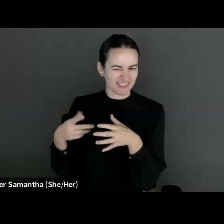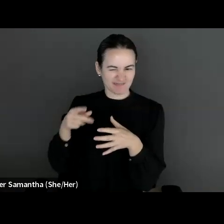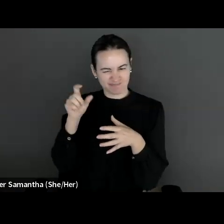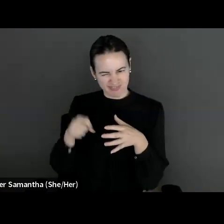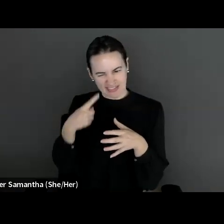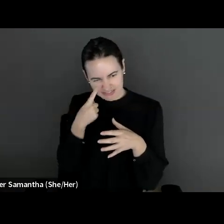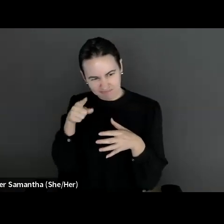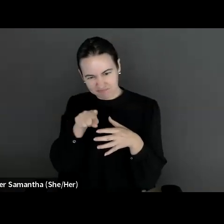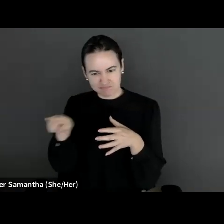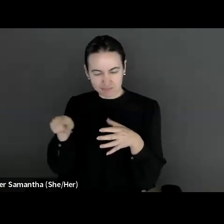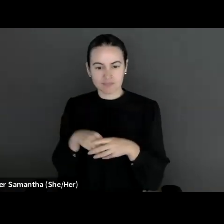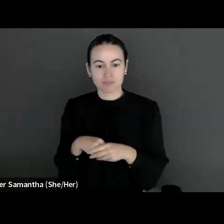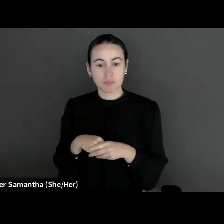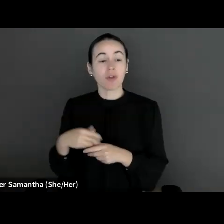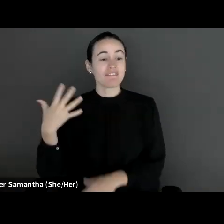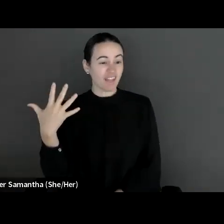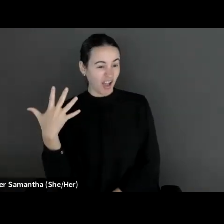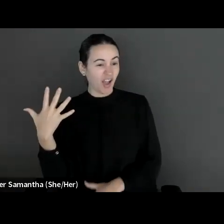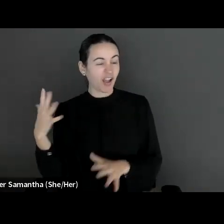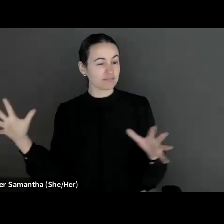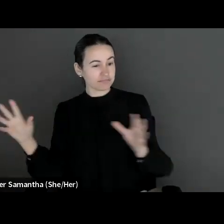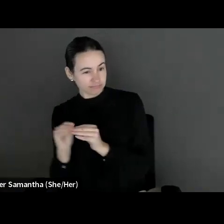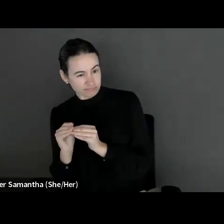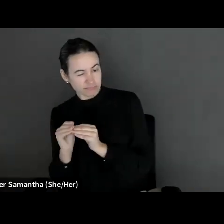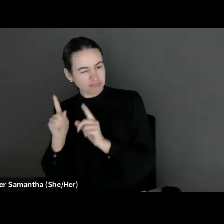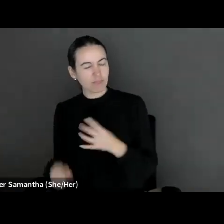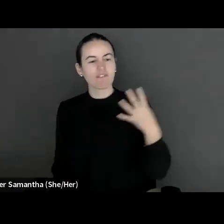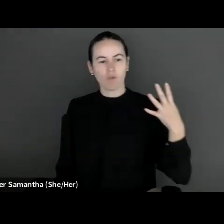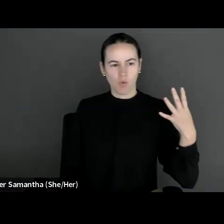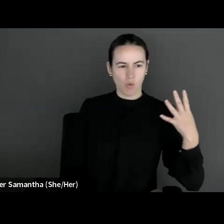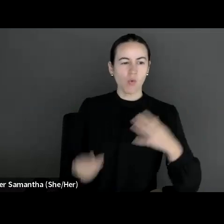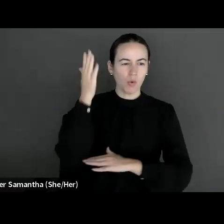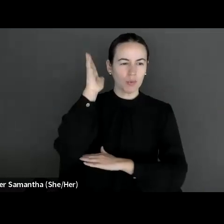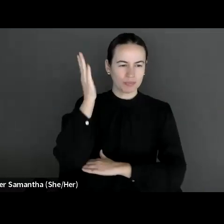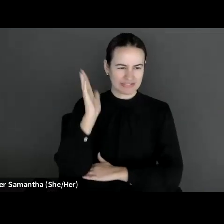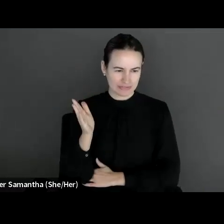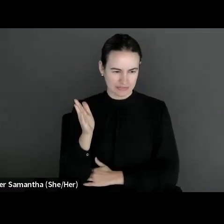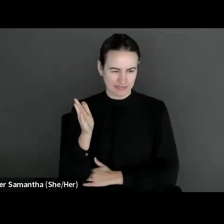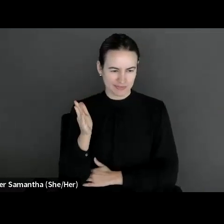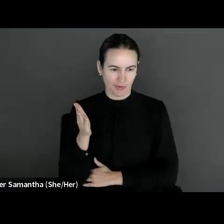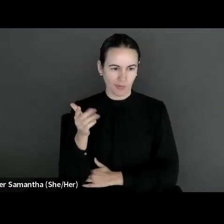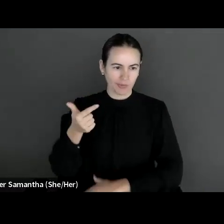So please bear with us that we might need some change when we switch between presenters.